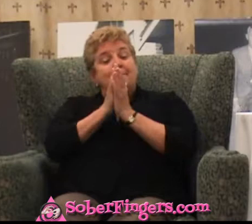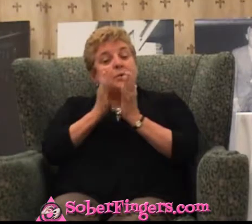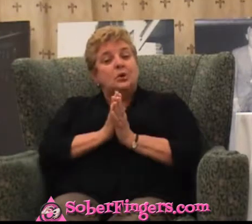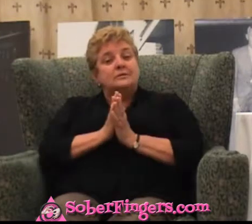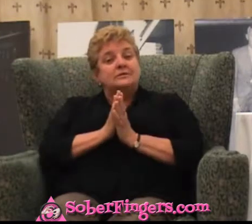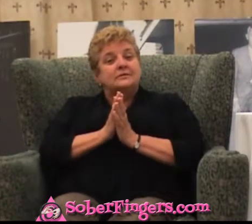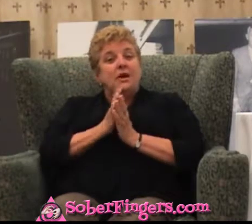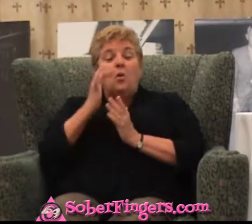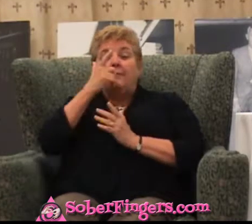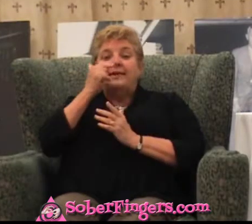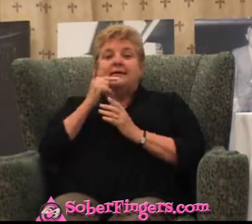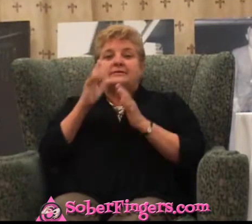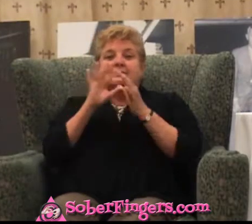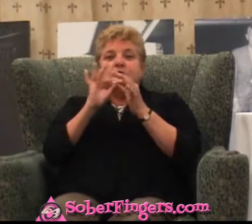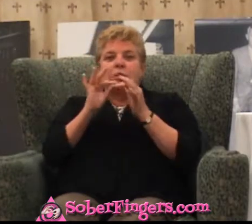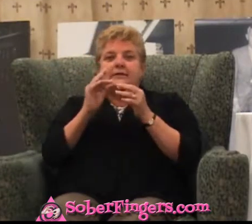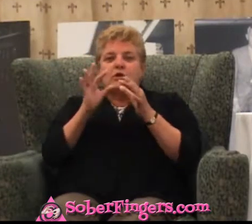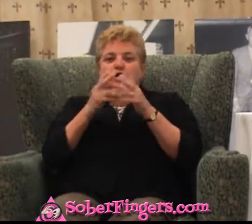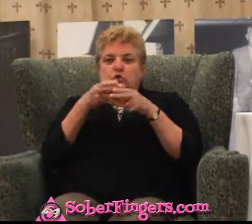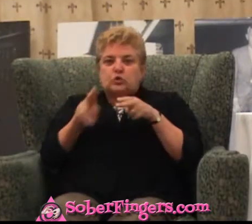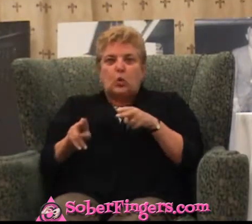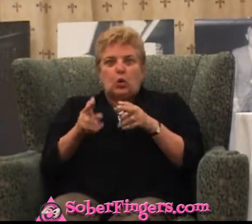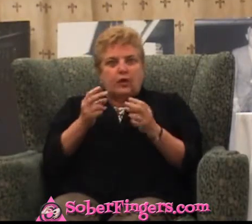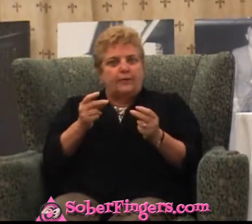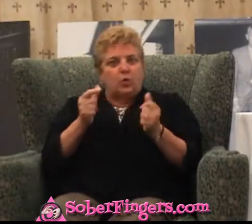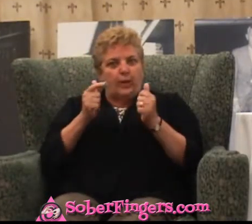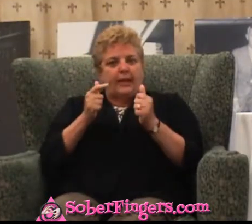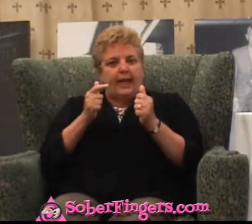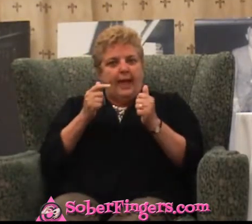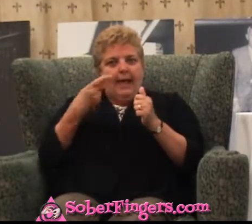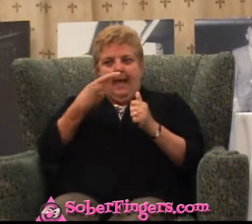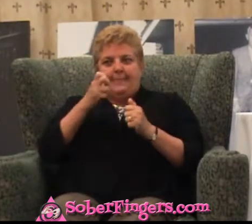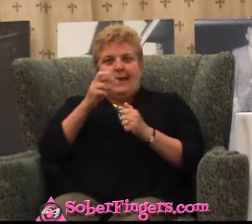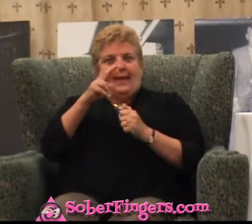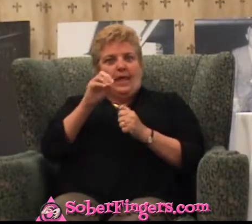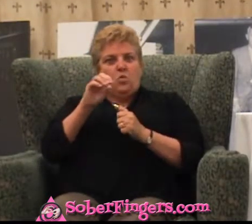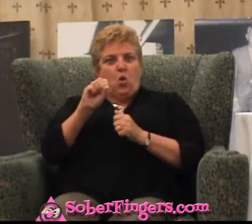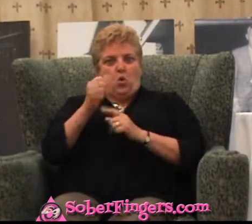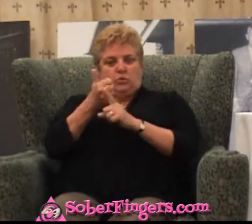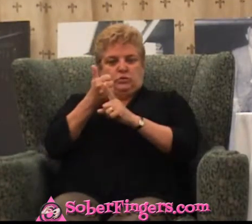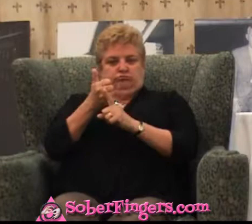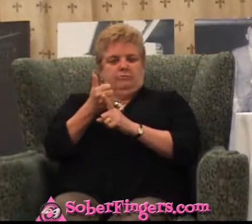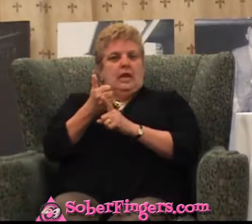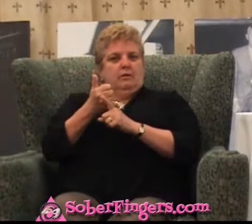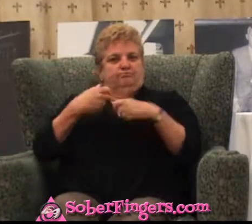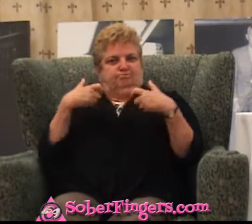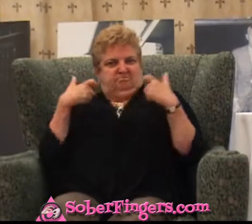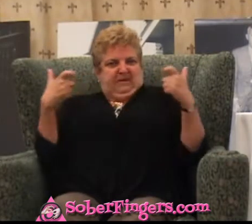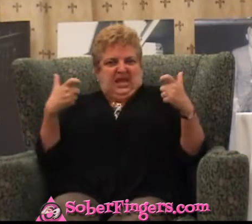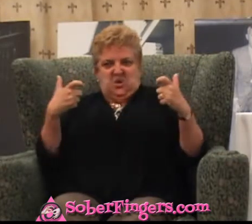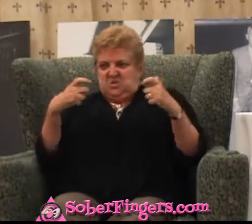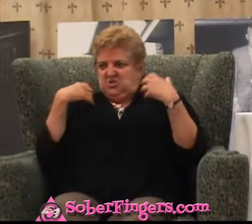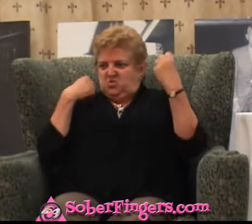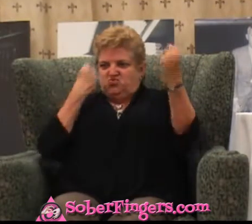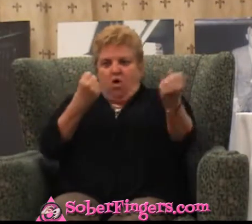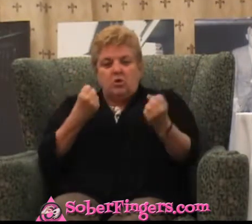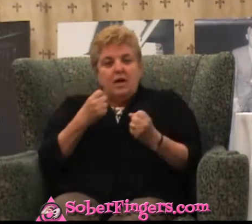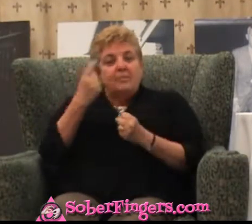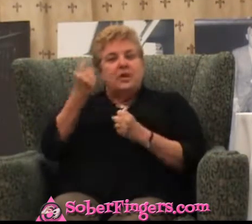are shorter and quicker, and the heroes are bigger and stronger and grander. There was a line of comics when I was growing up made